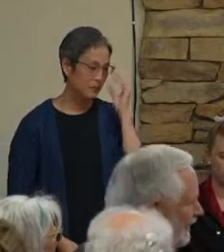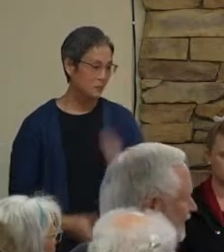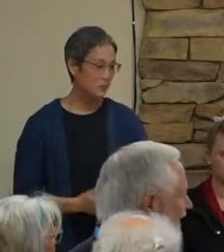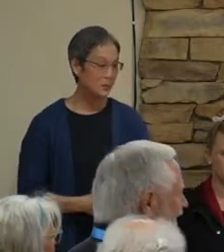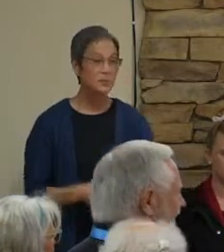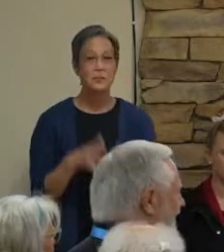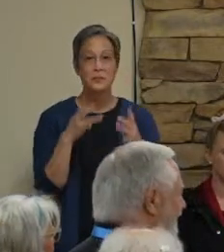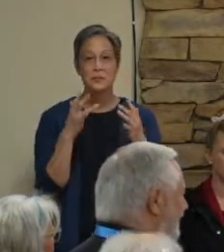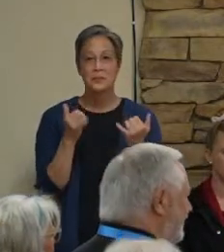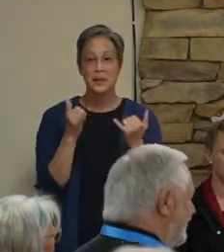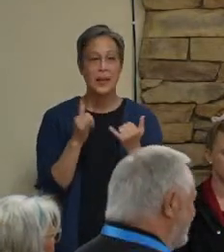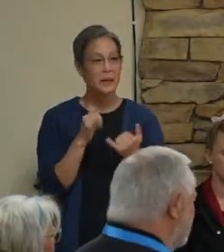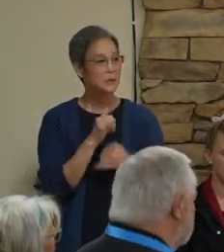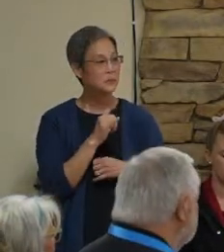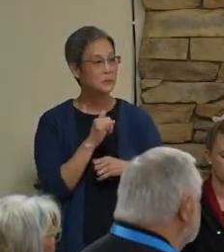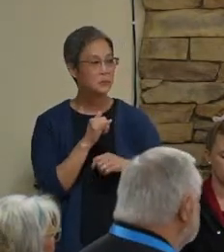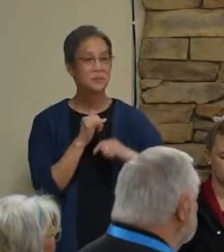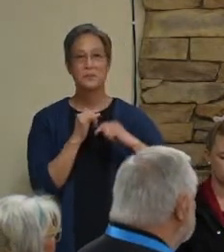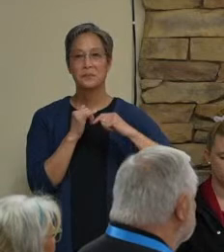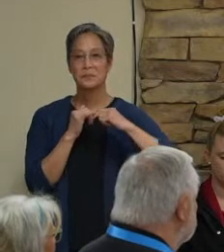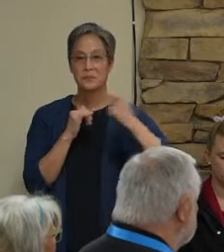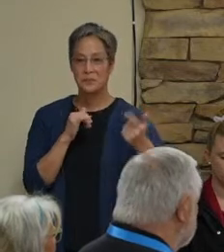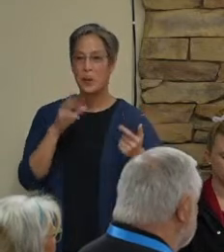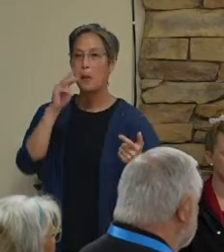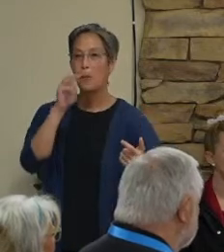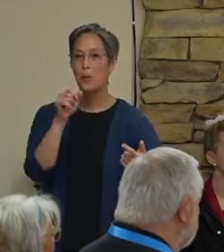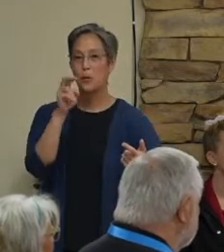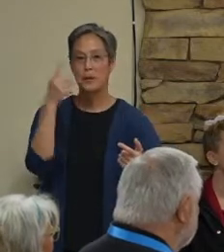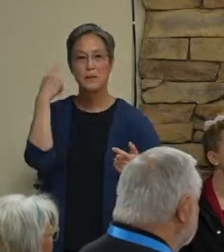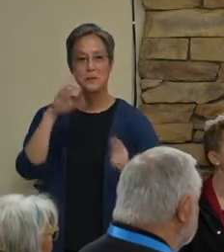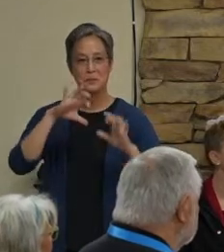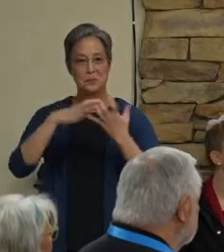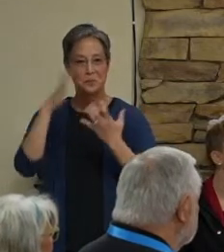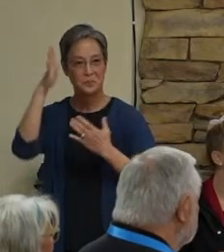going to hand it over to Maureen to be our class speaker.